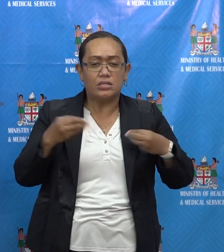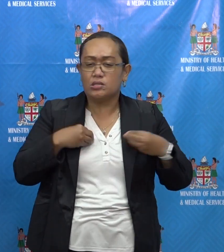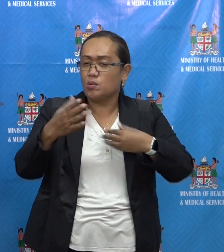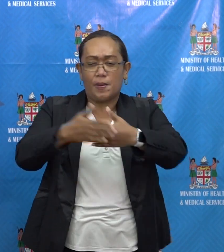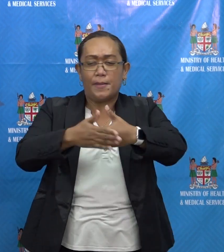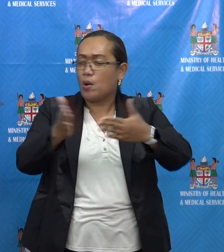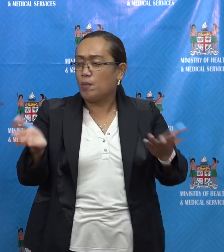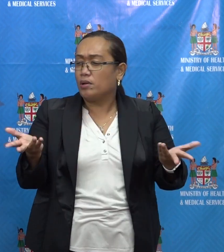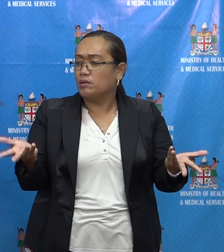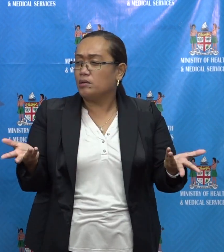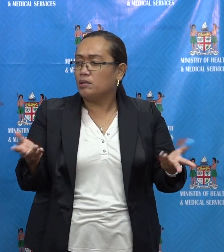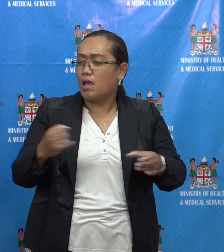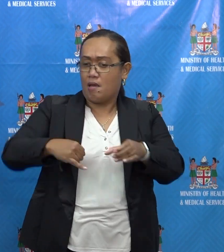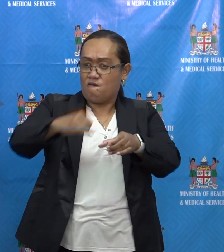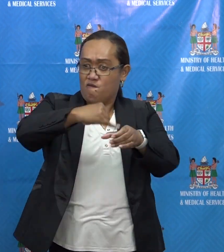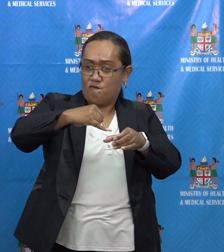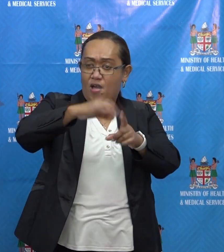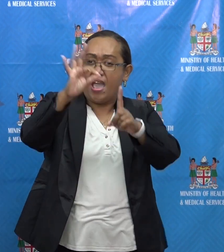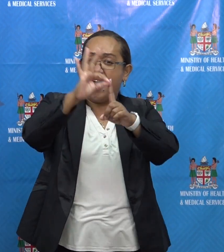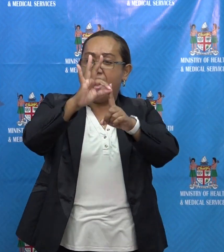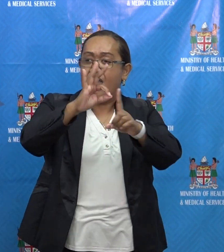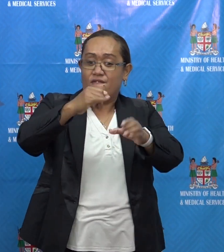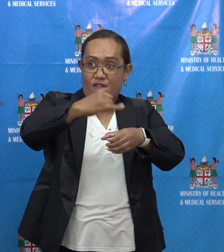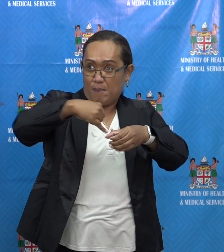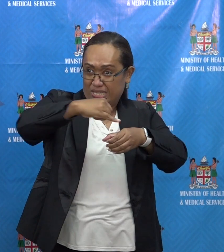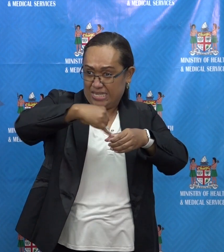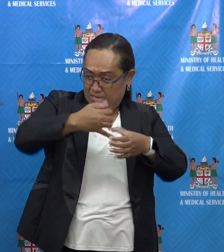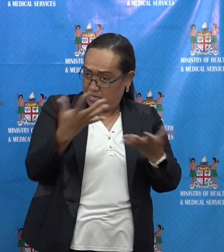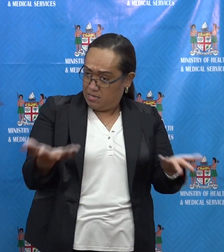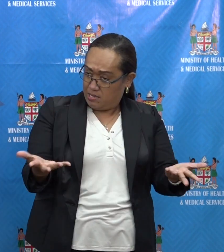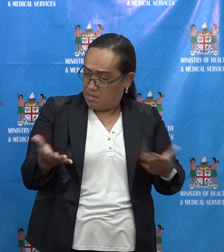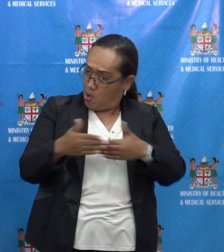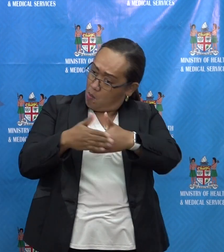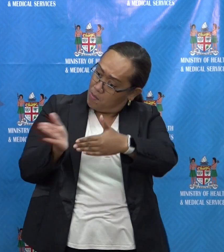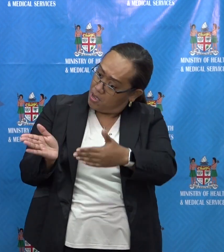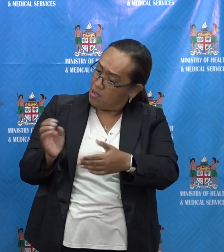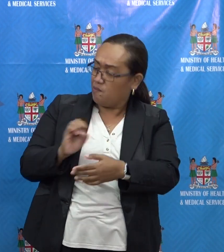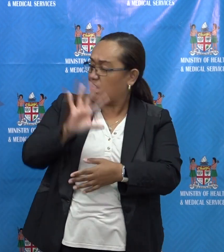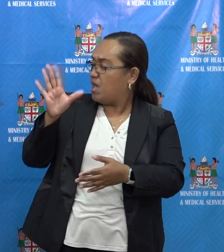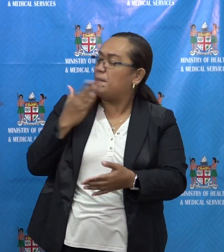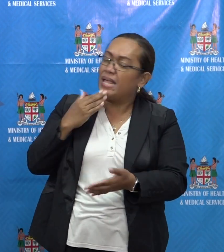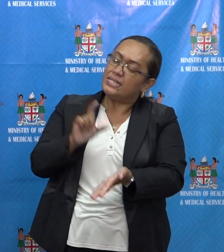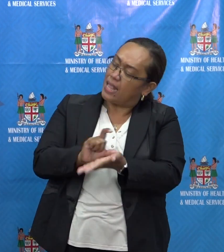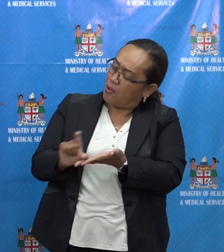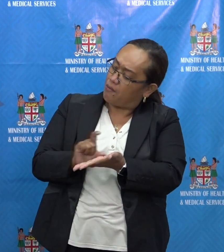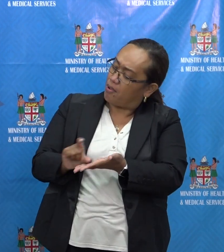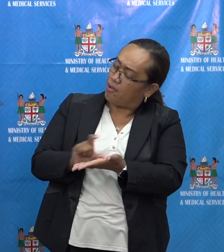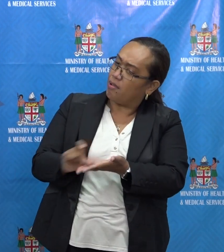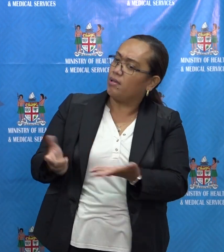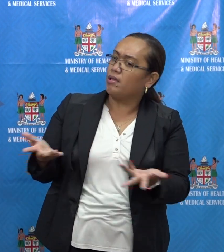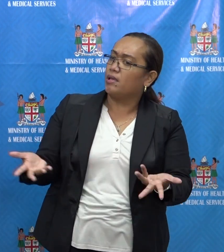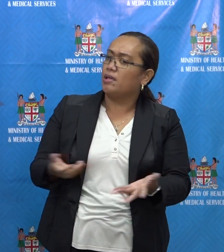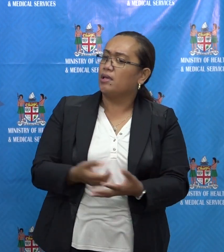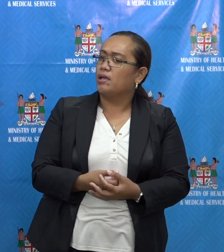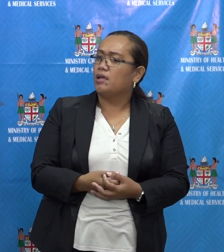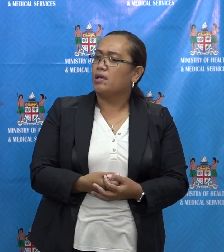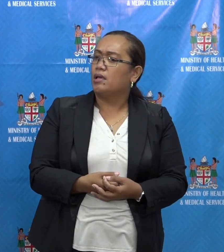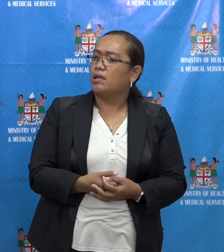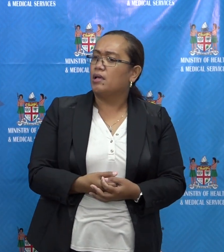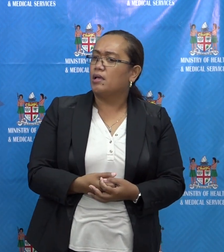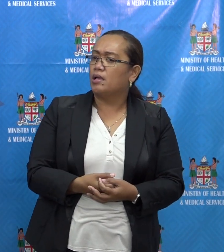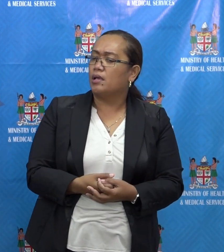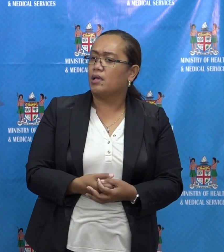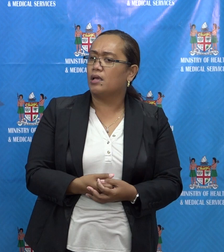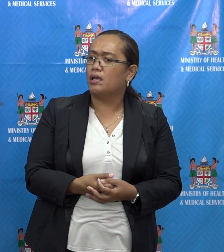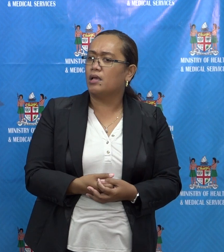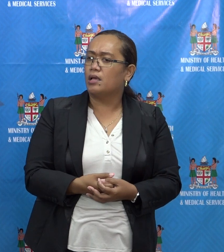apart from pharmacies. And can you clarify? Can you clarify on this, please? You